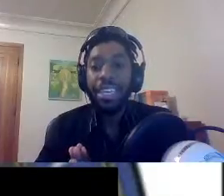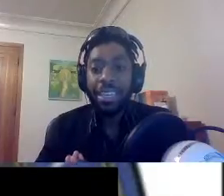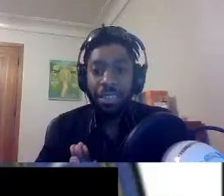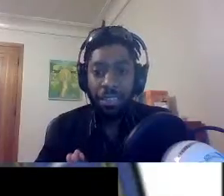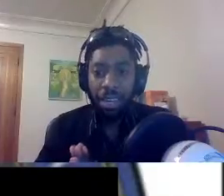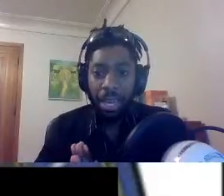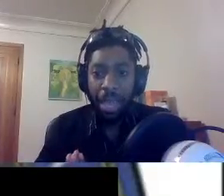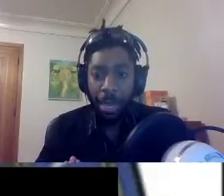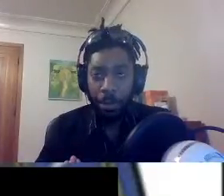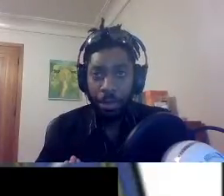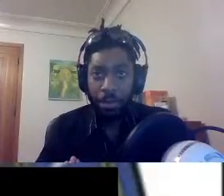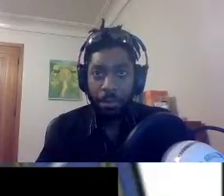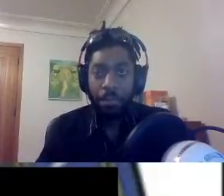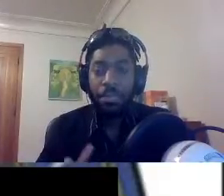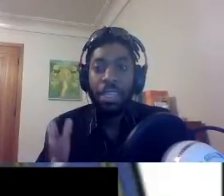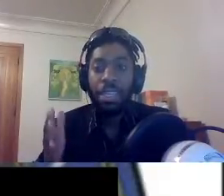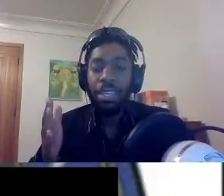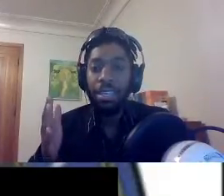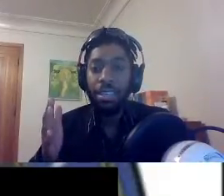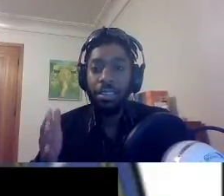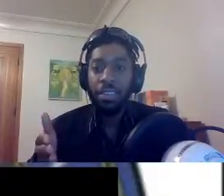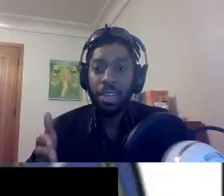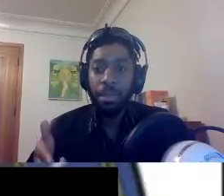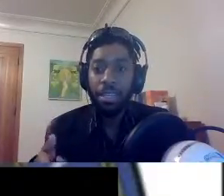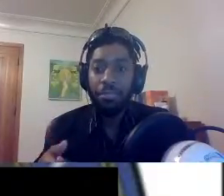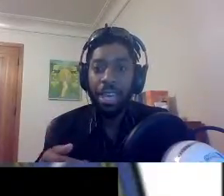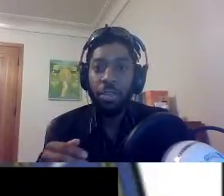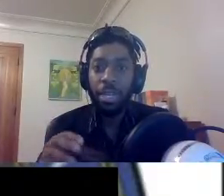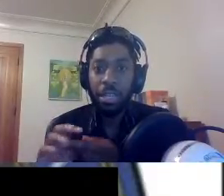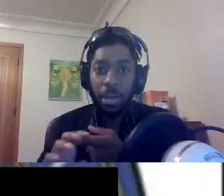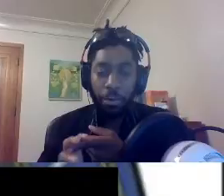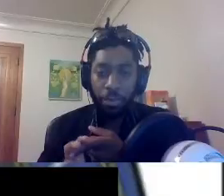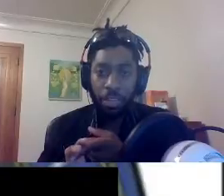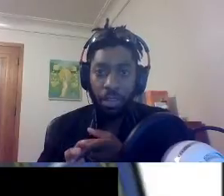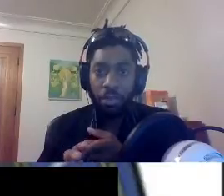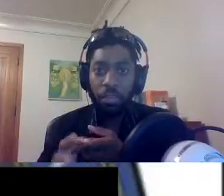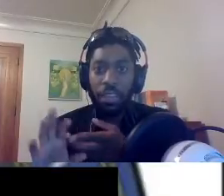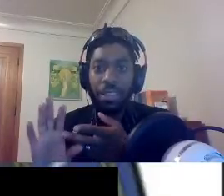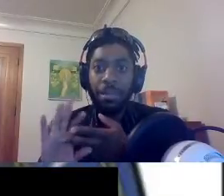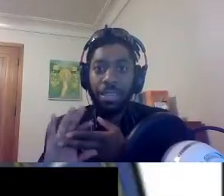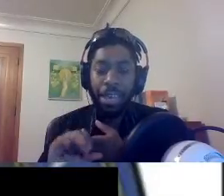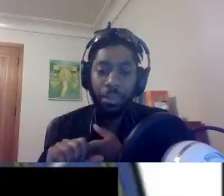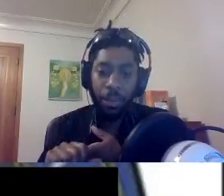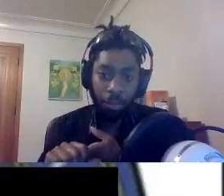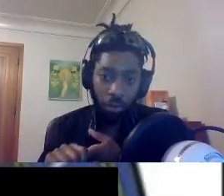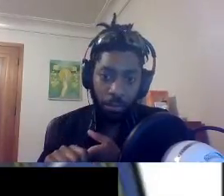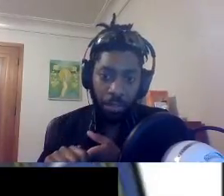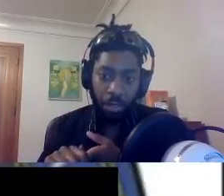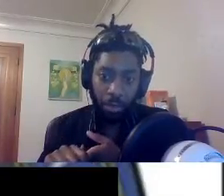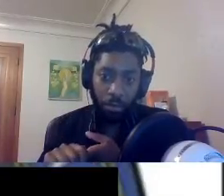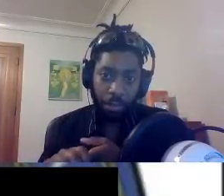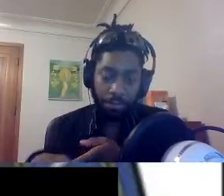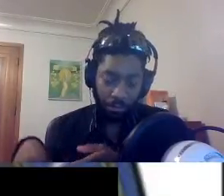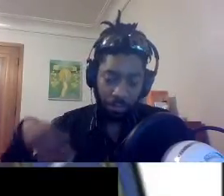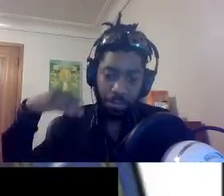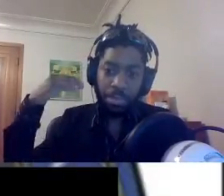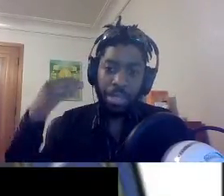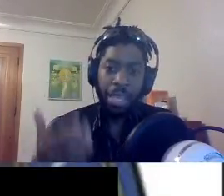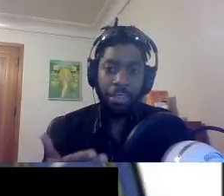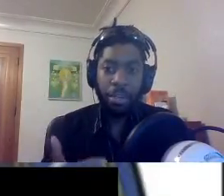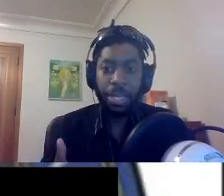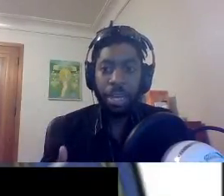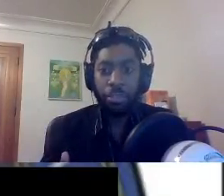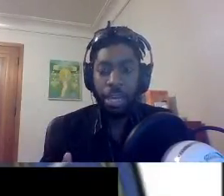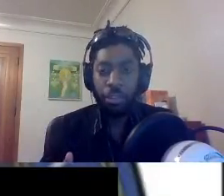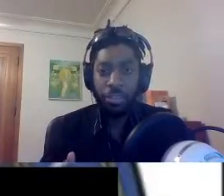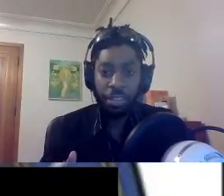What is going to happen is he's going to be evaluating numbers continuously. He's going to be evaluating streams continuously. And